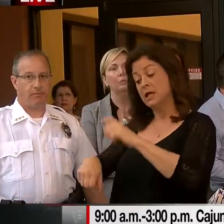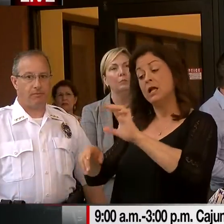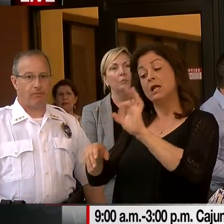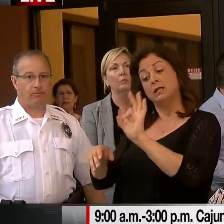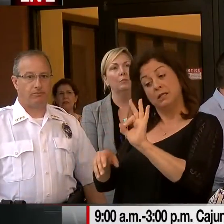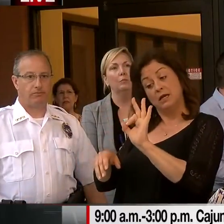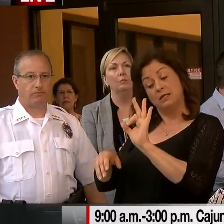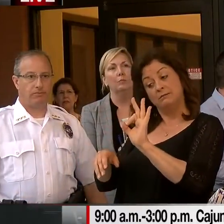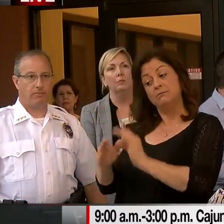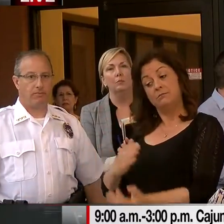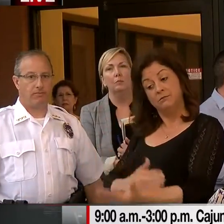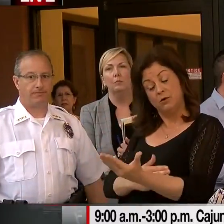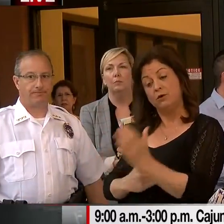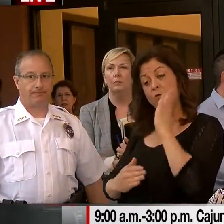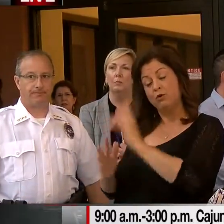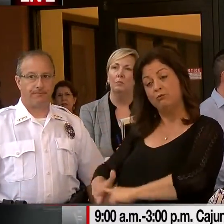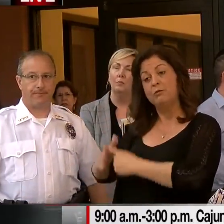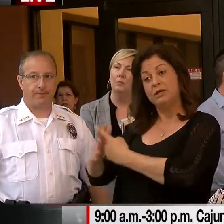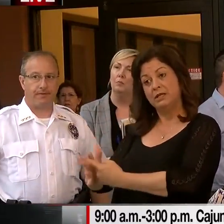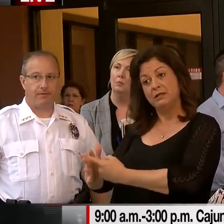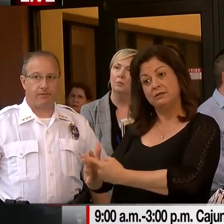station. Yes, ma'am.